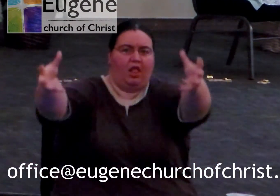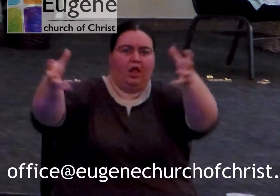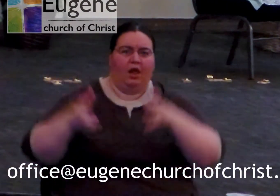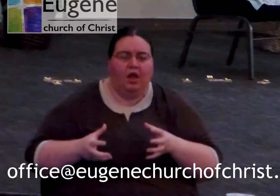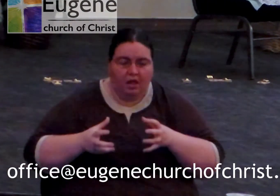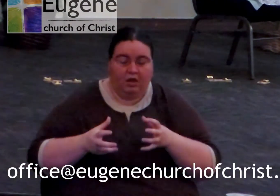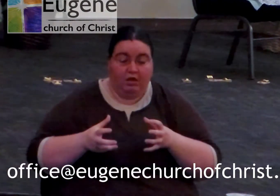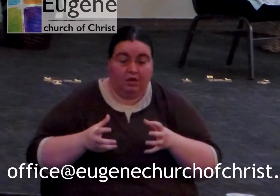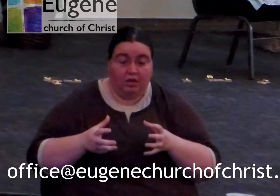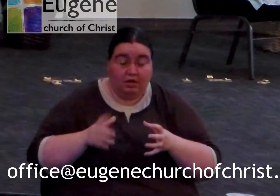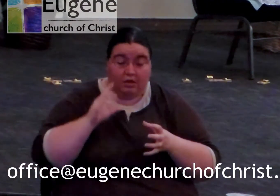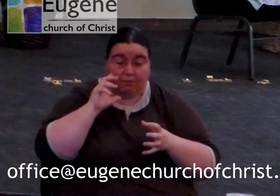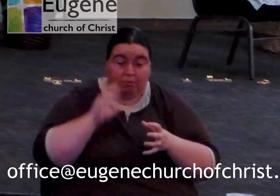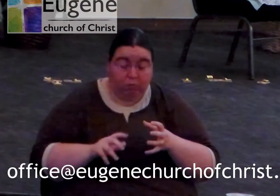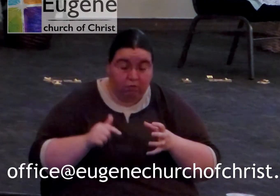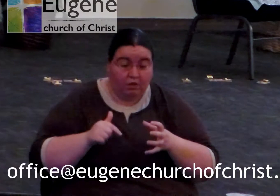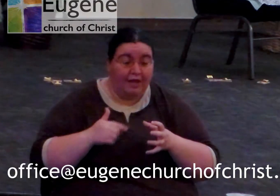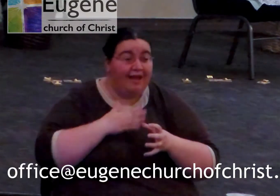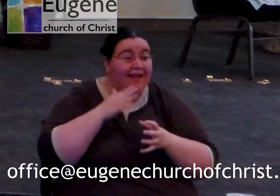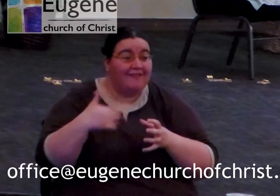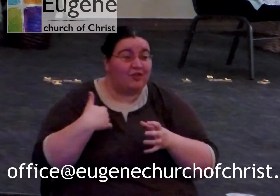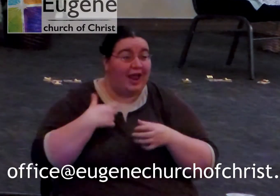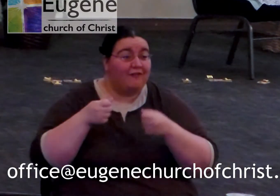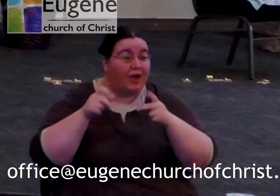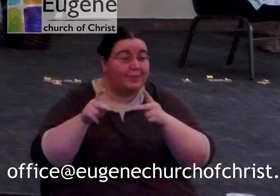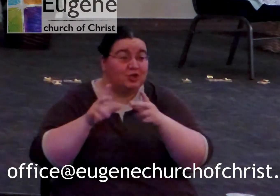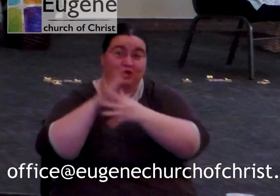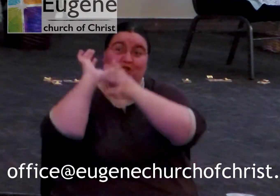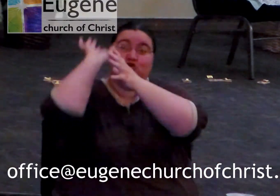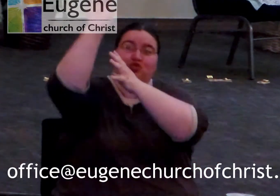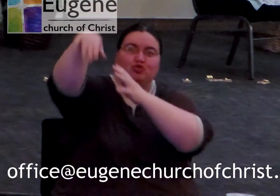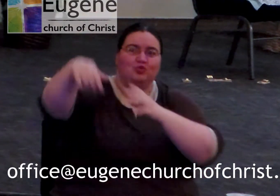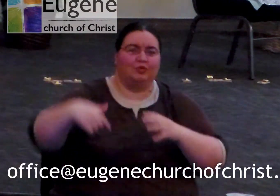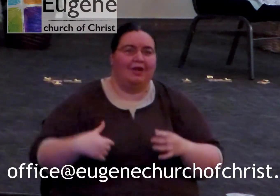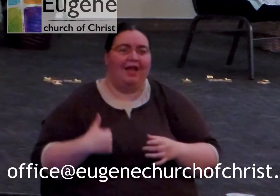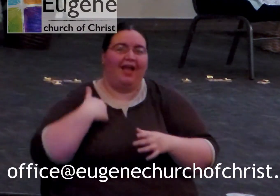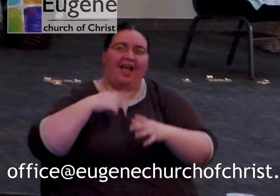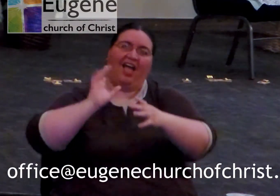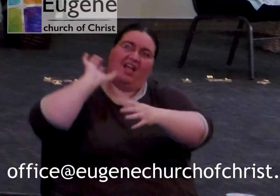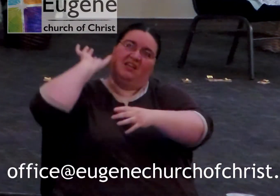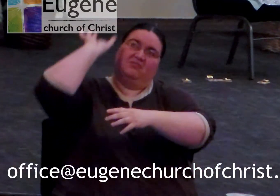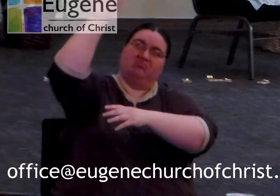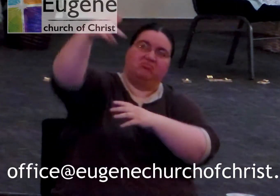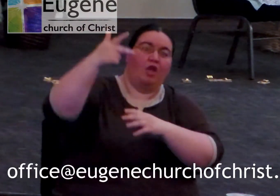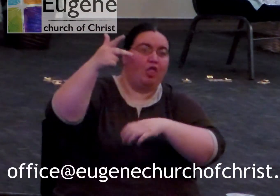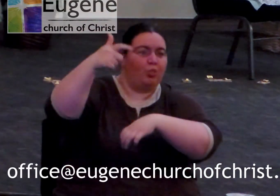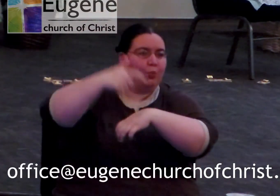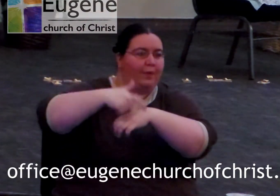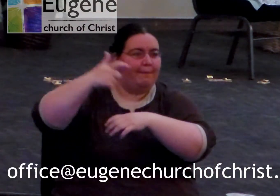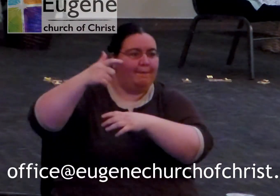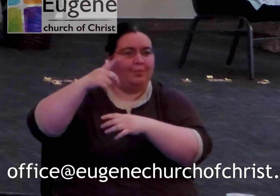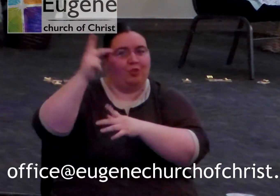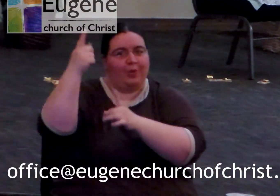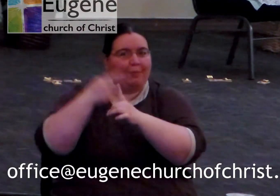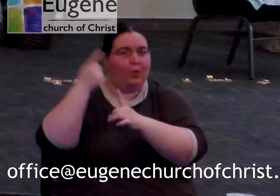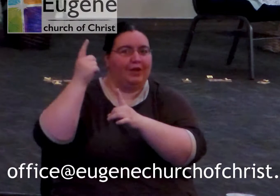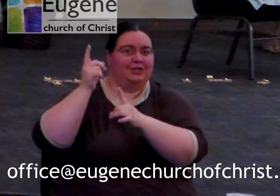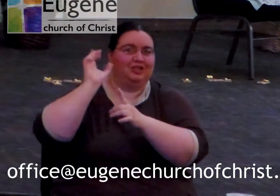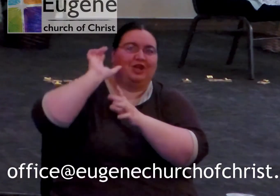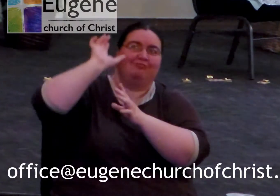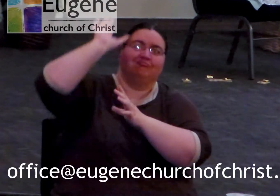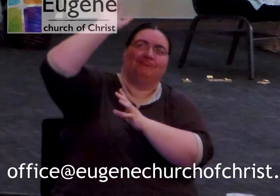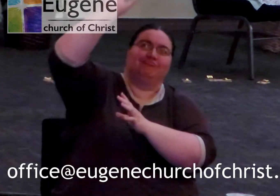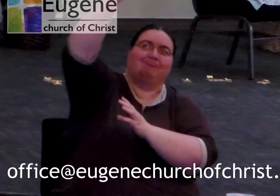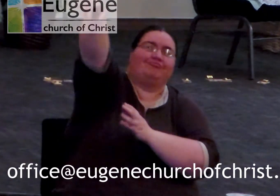ball. So I shot a 3-point shot. Now, when I say I shot a 3-point shot, if they had had another line, I would have shot a 6-point shot. Because from where I chucked